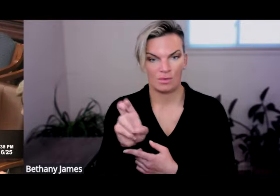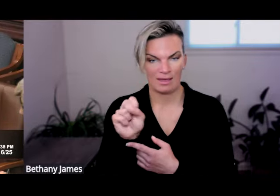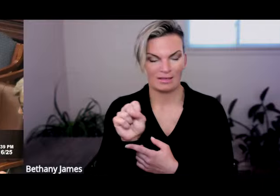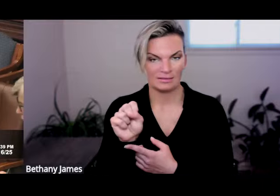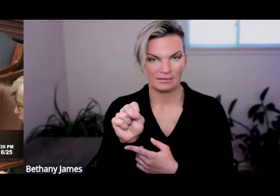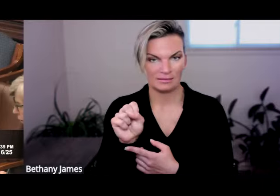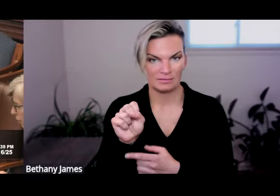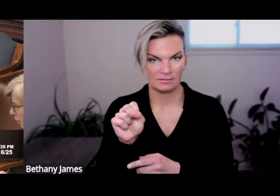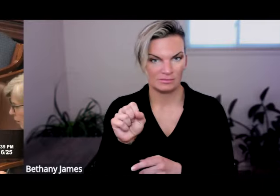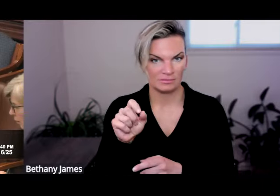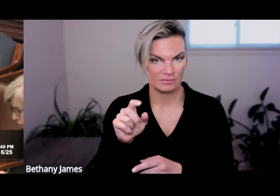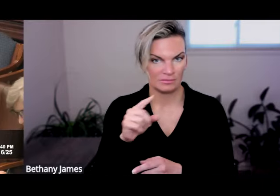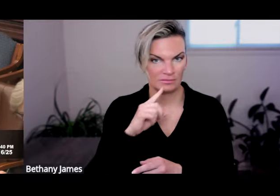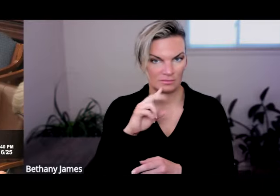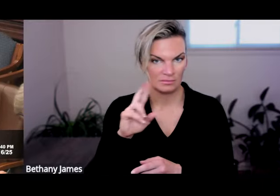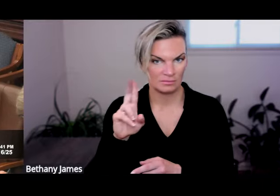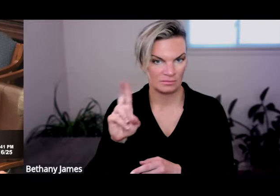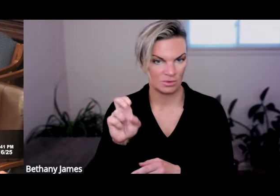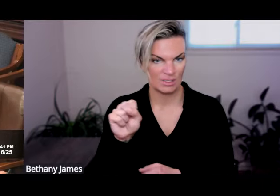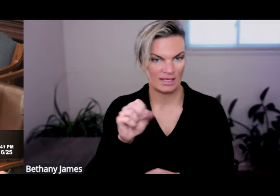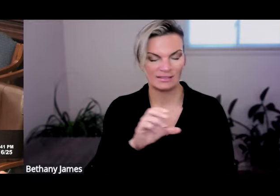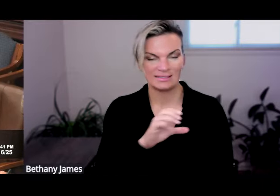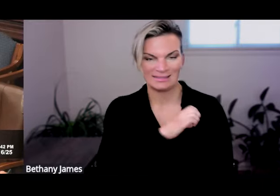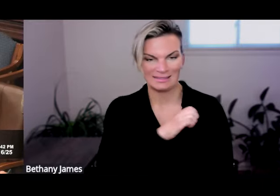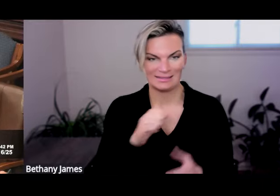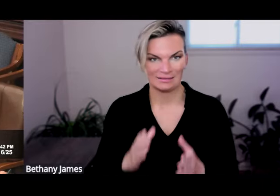to verify US citizenship?